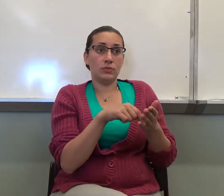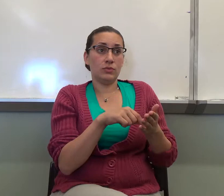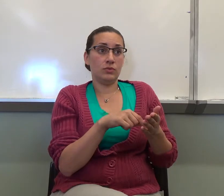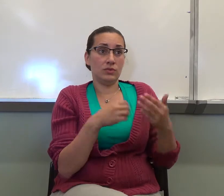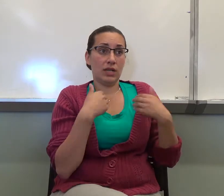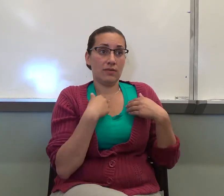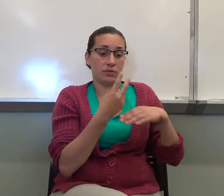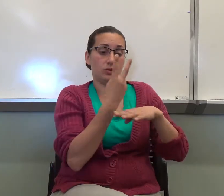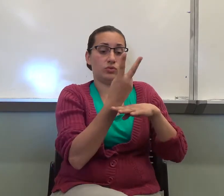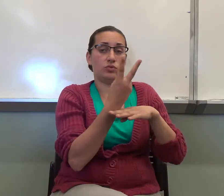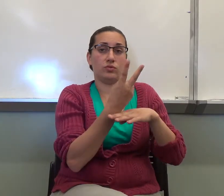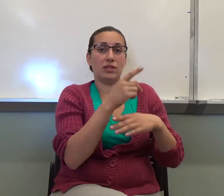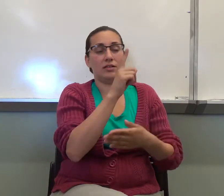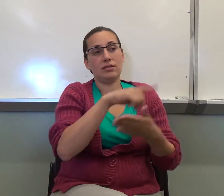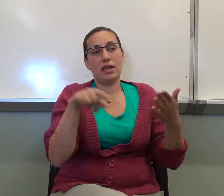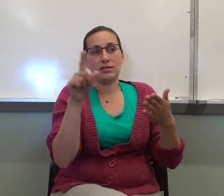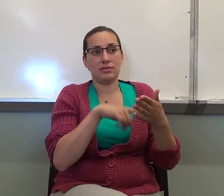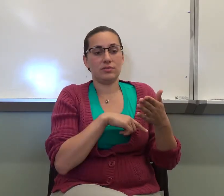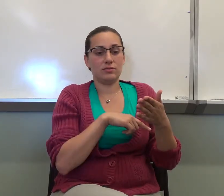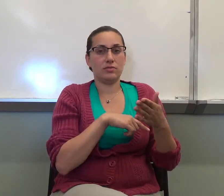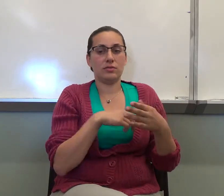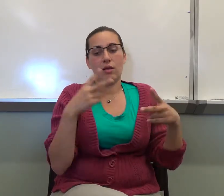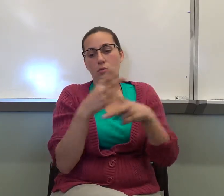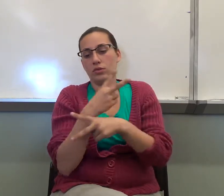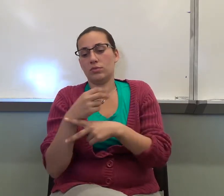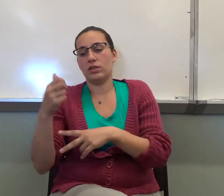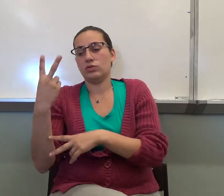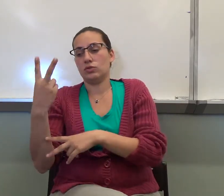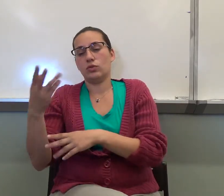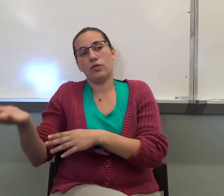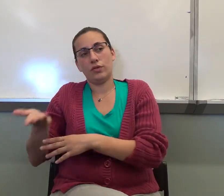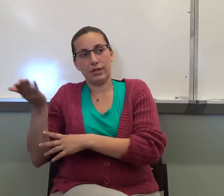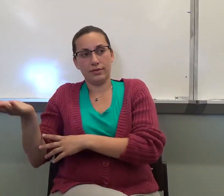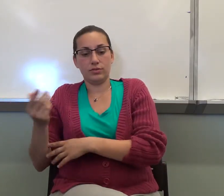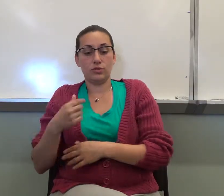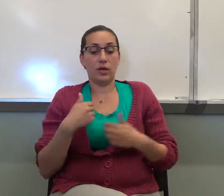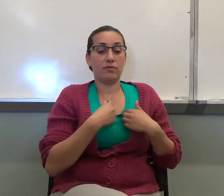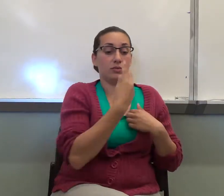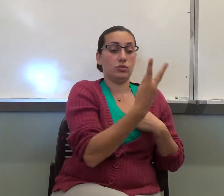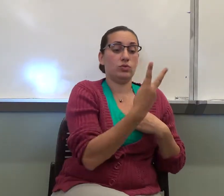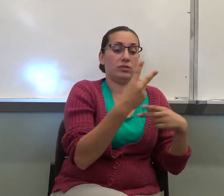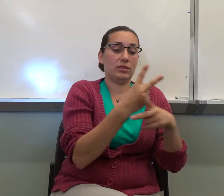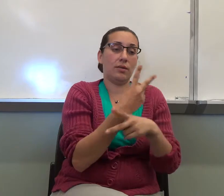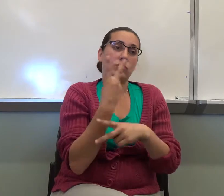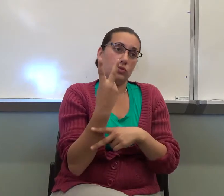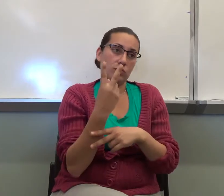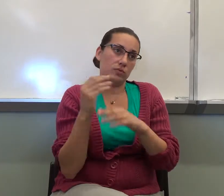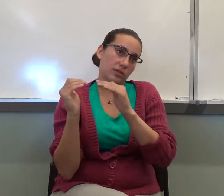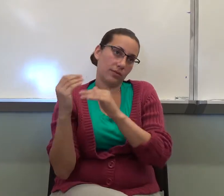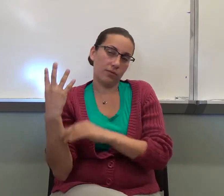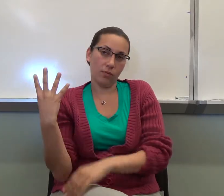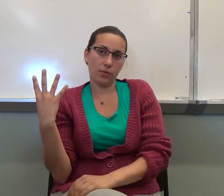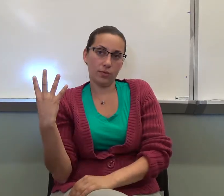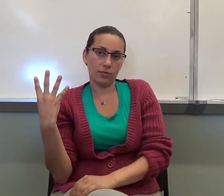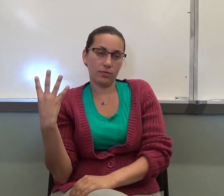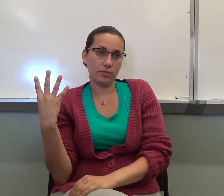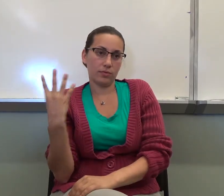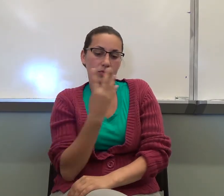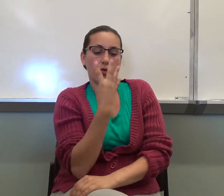still multiplies that 2 over there. So you've got 2 times 2 or 4, and you also have a p there. On the bottom